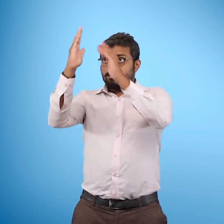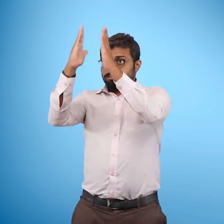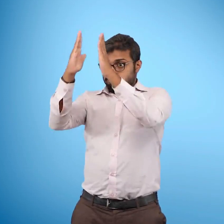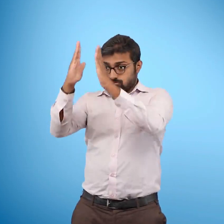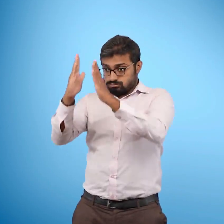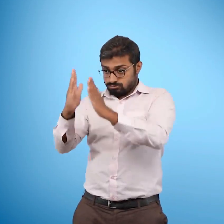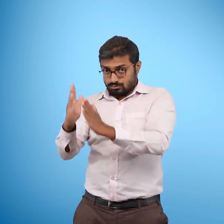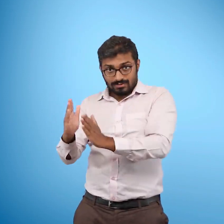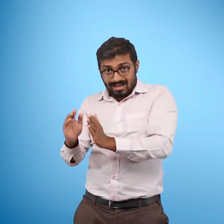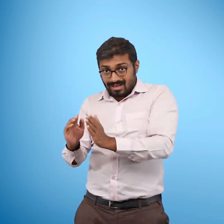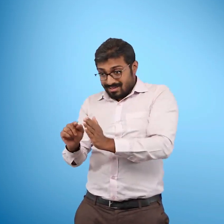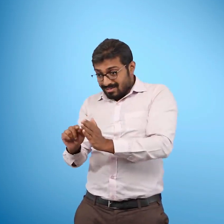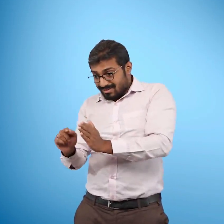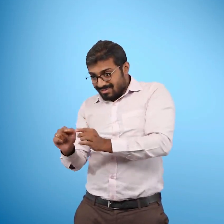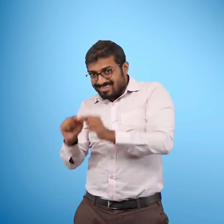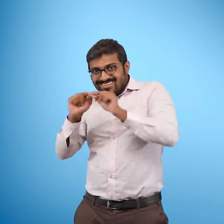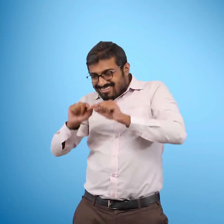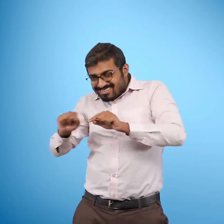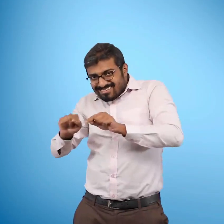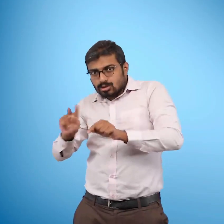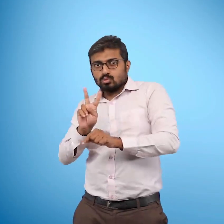The width of this rectangle is 2 boxes.